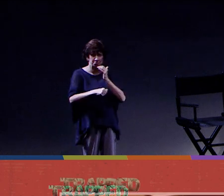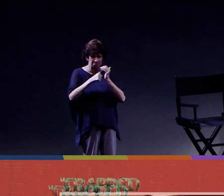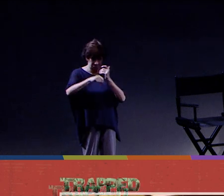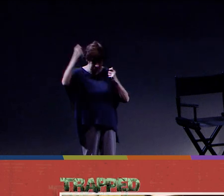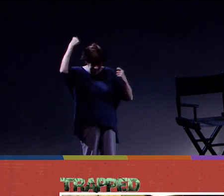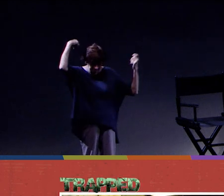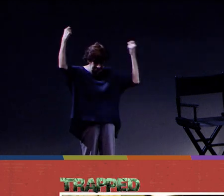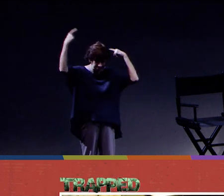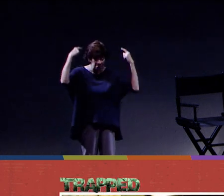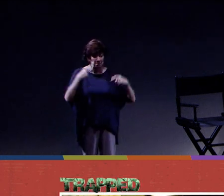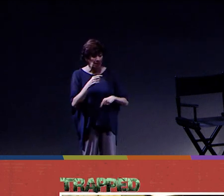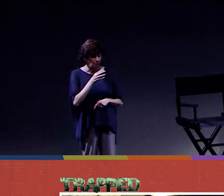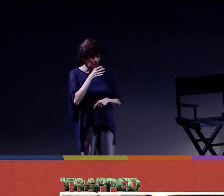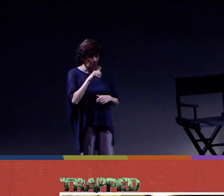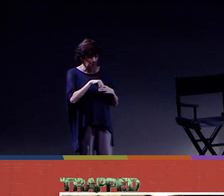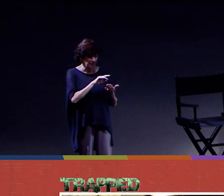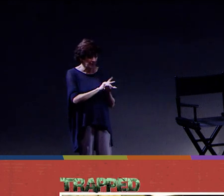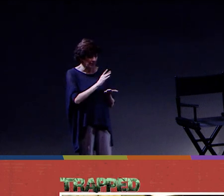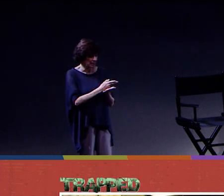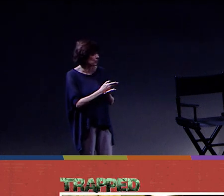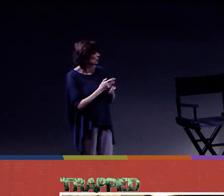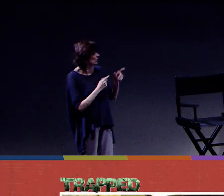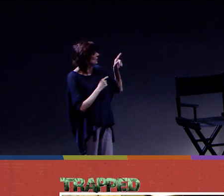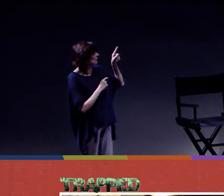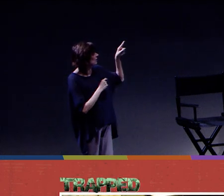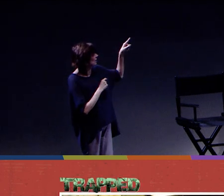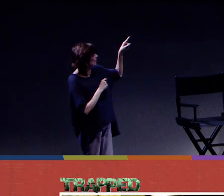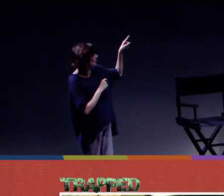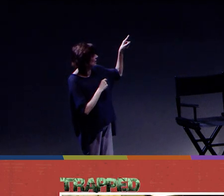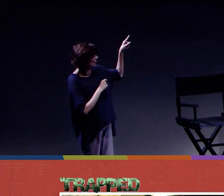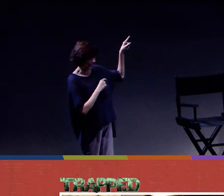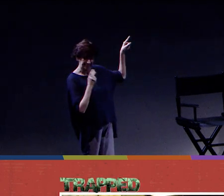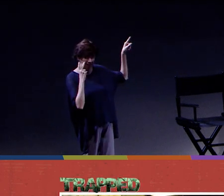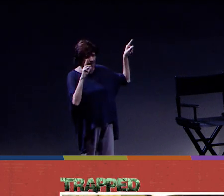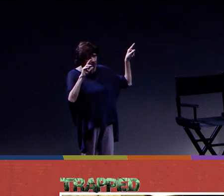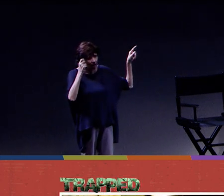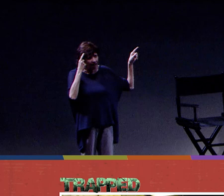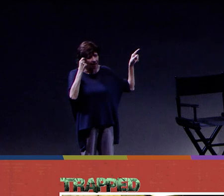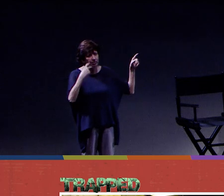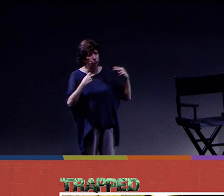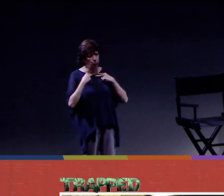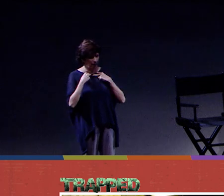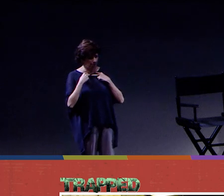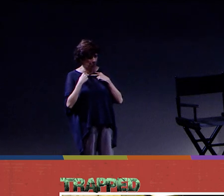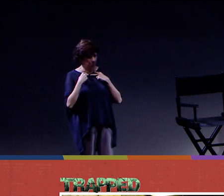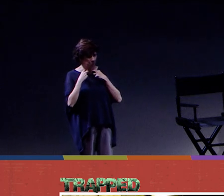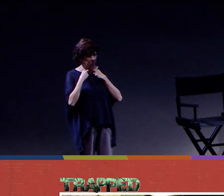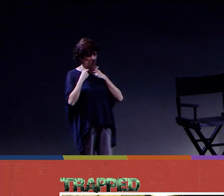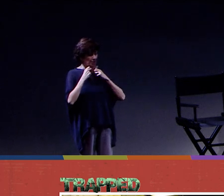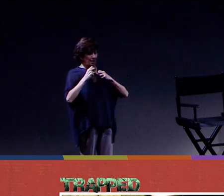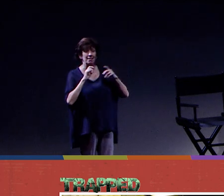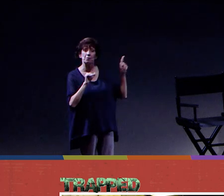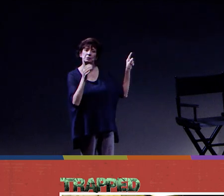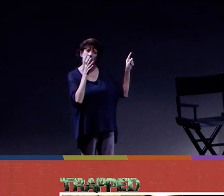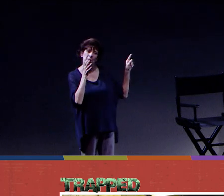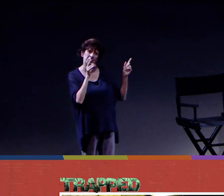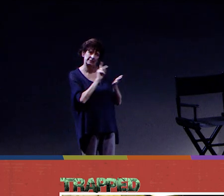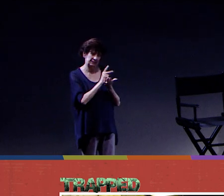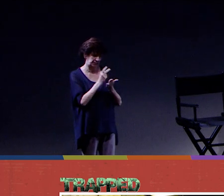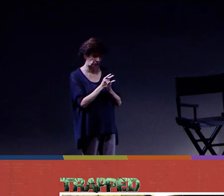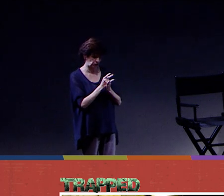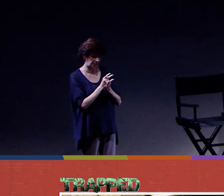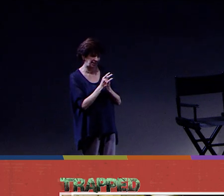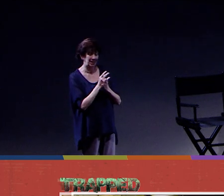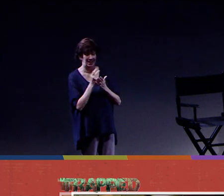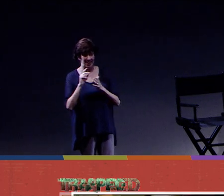then they met Mama in the kitchen, where, and you can see, the whole idea behind Trapped, I'll go back and forth here. This was Mama's kitchen in the light, and